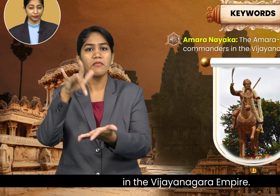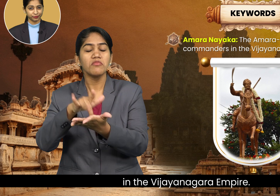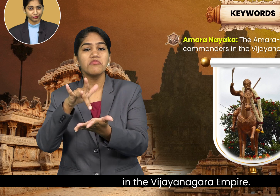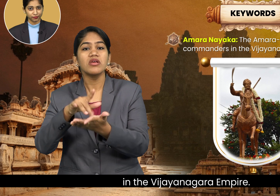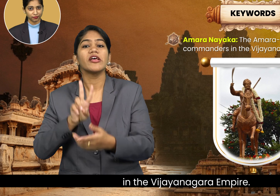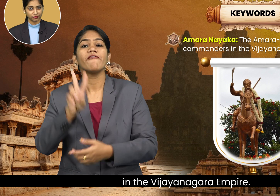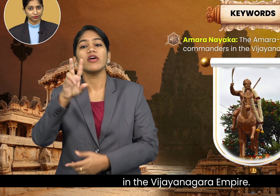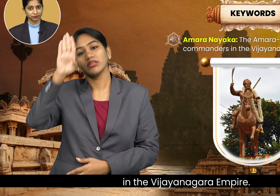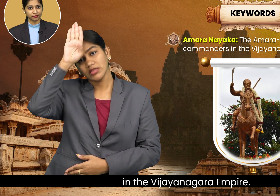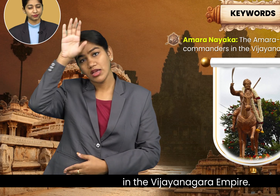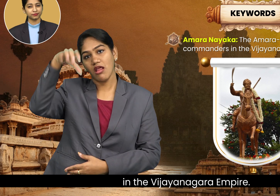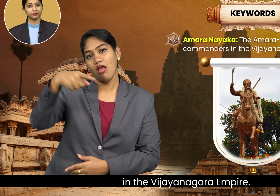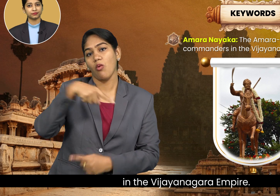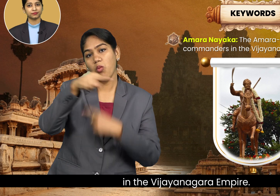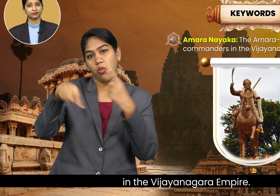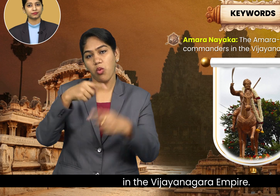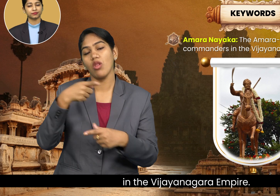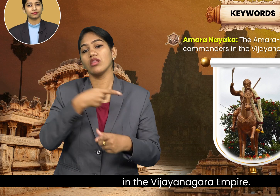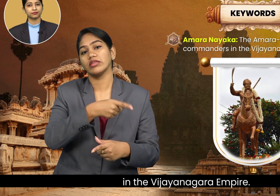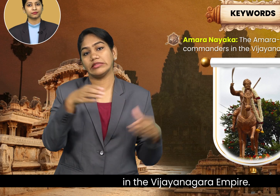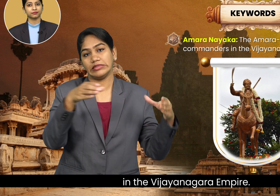Empire.